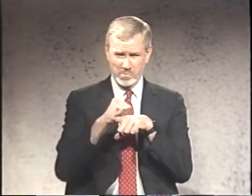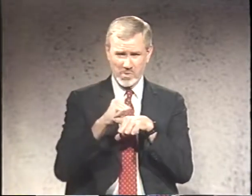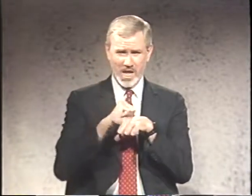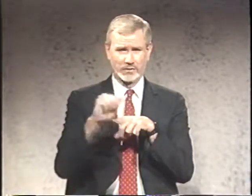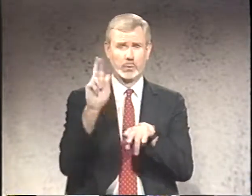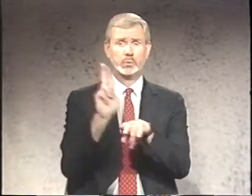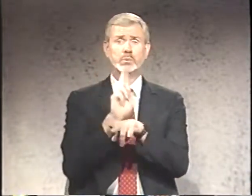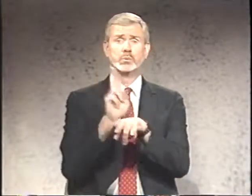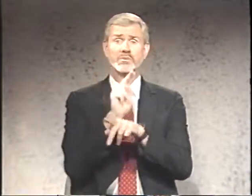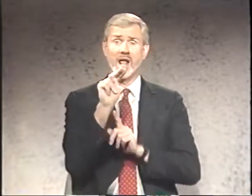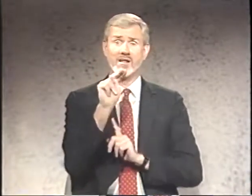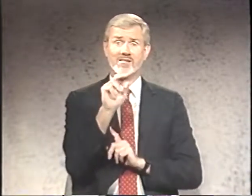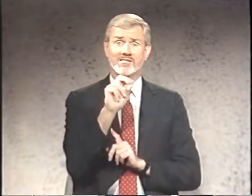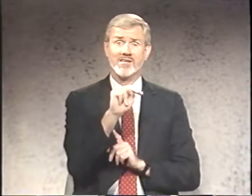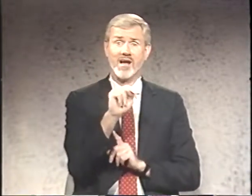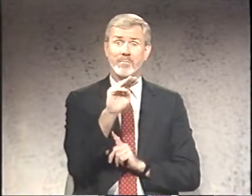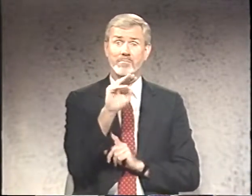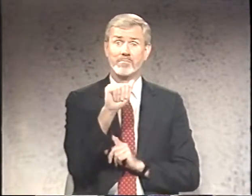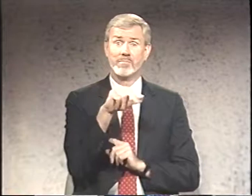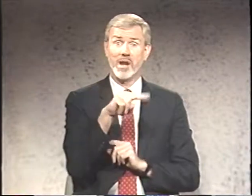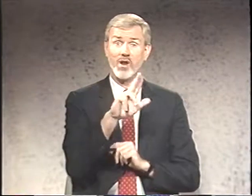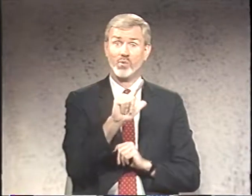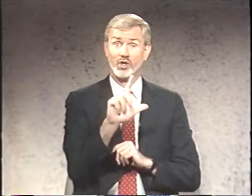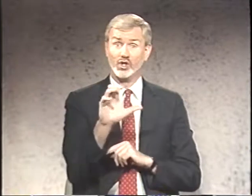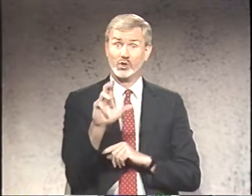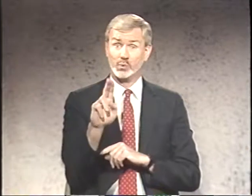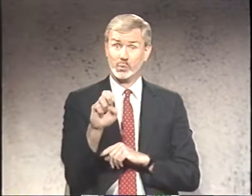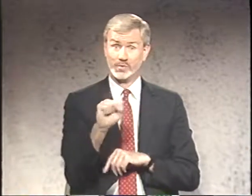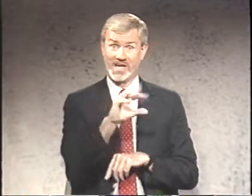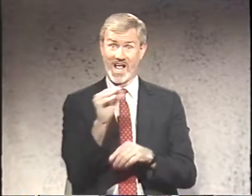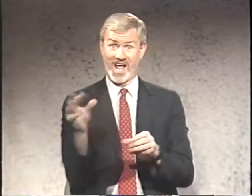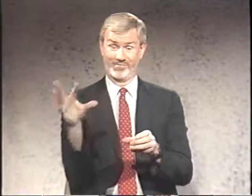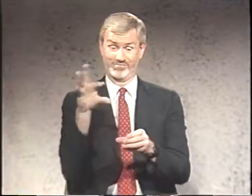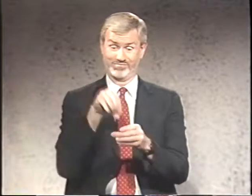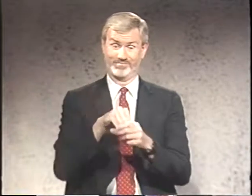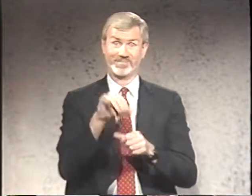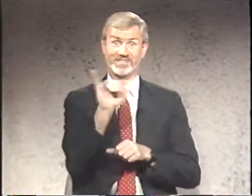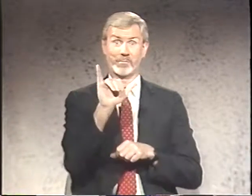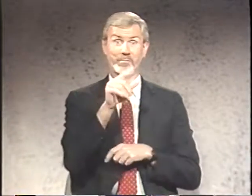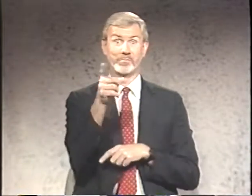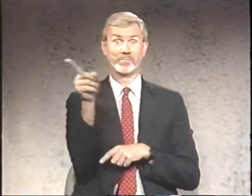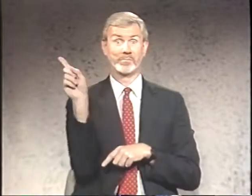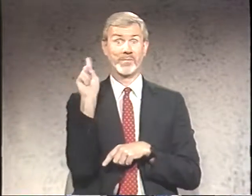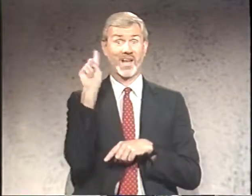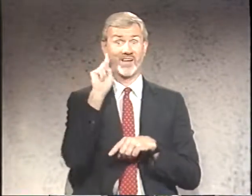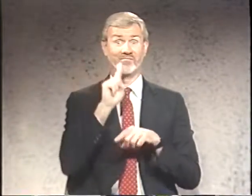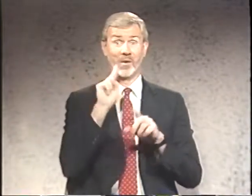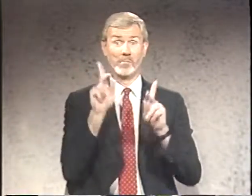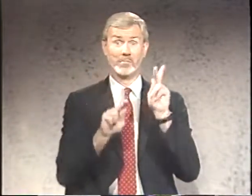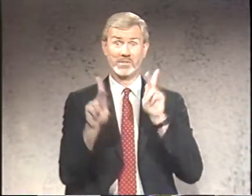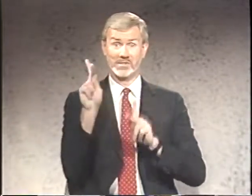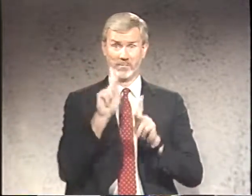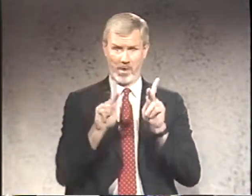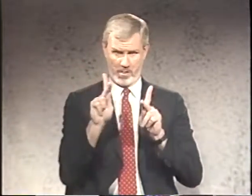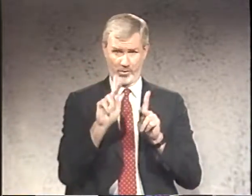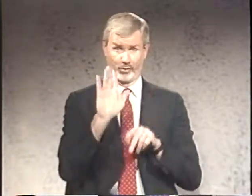practice using non-manual cues and incorporation like deaf people, your